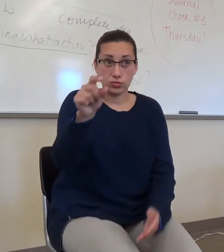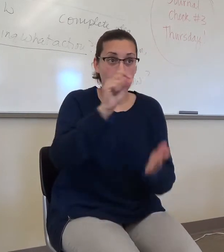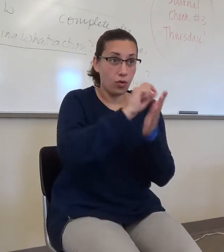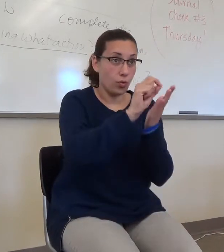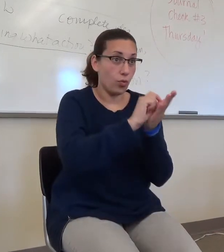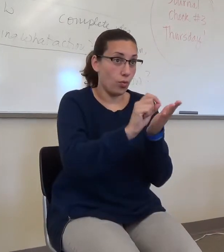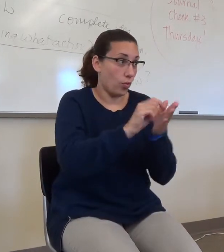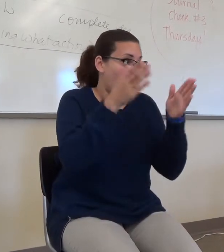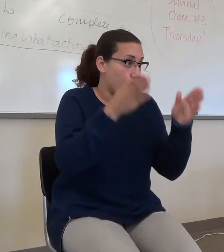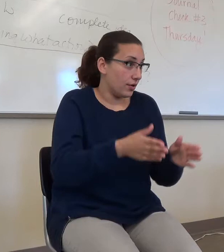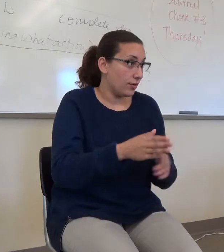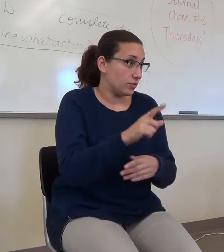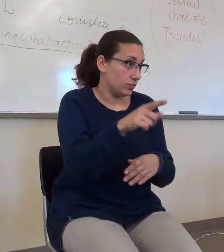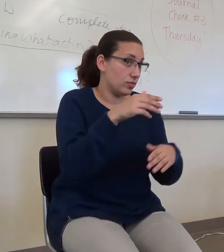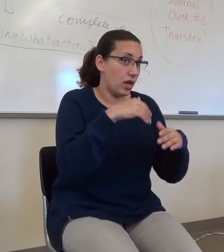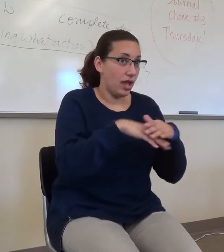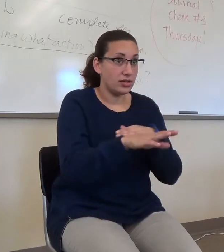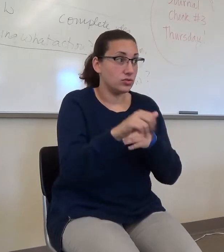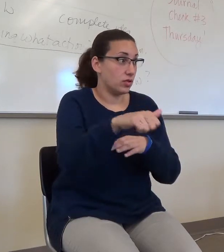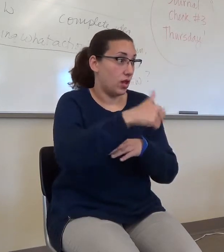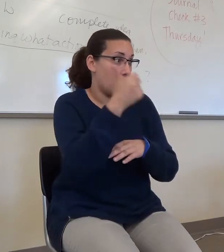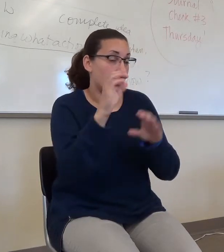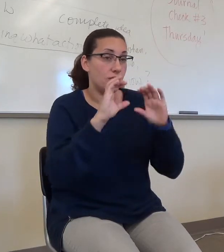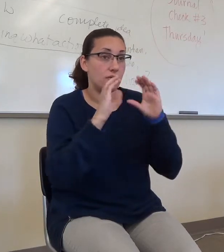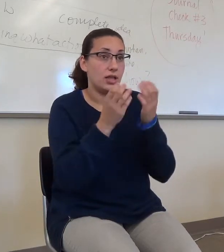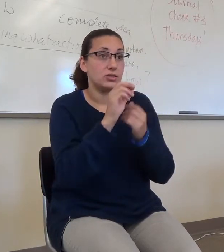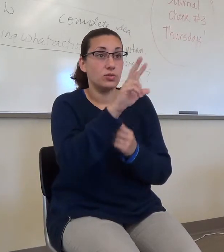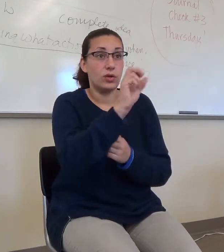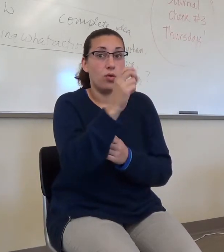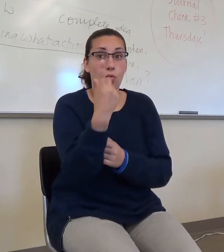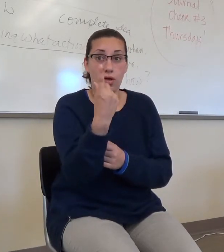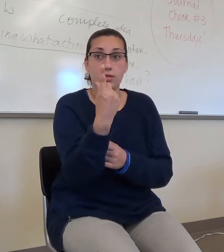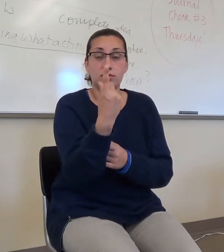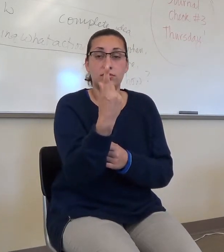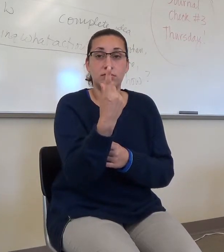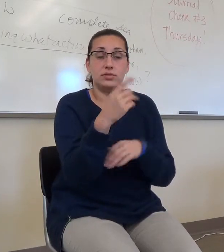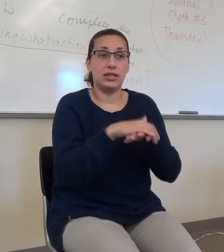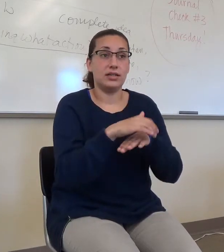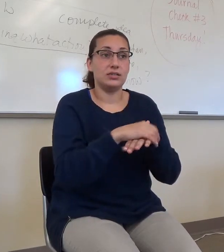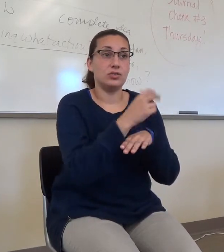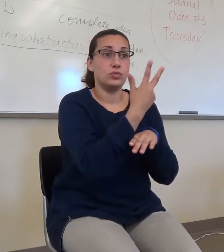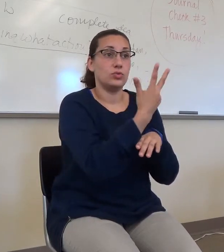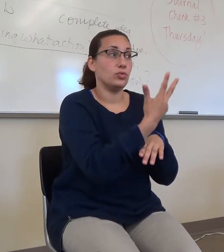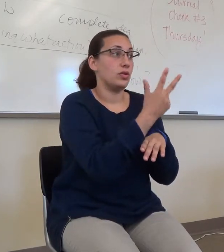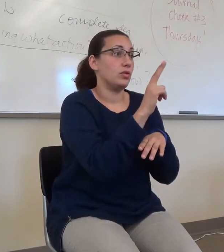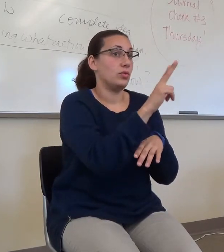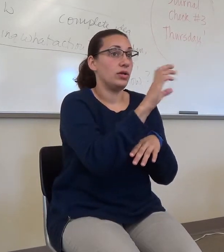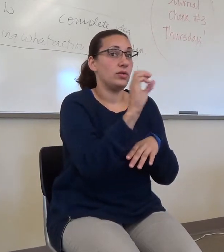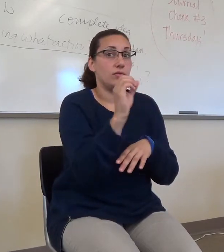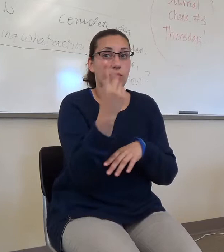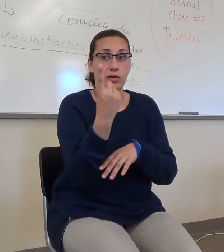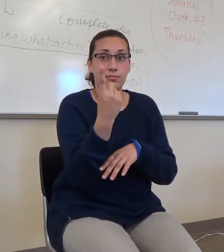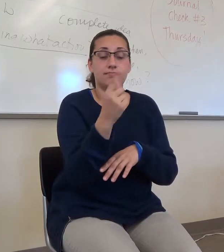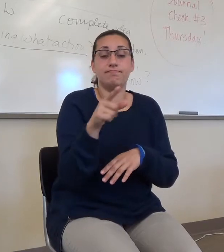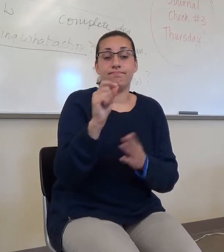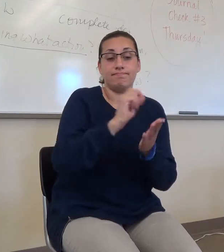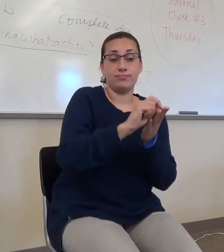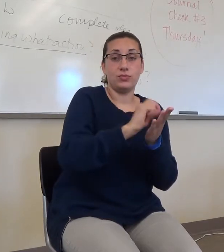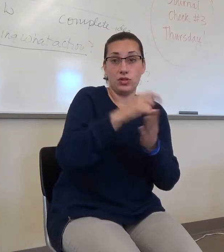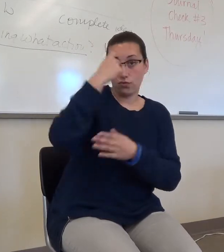into I'm teaching the 301 right now, I would, as somebody writing this for a 301 class, I would kind